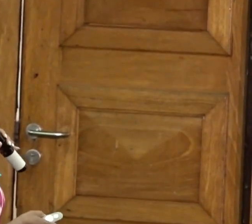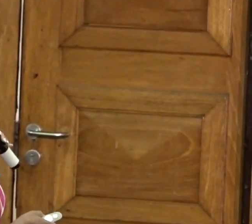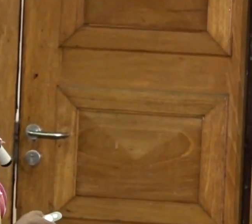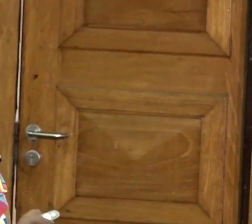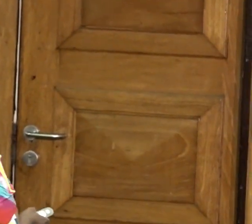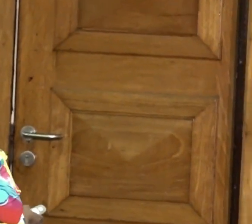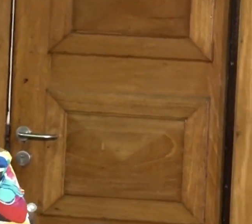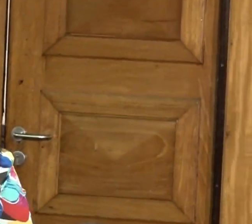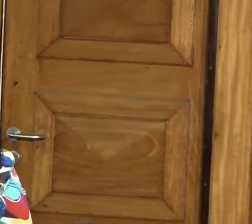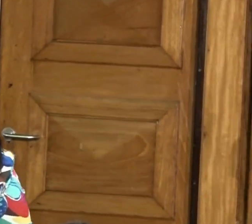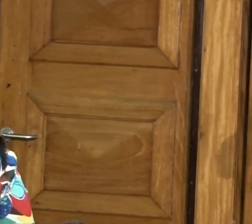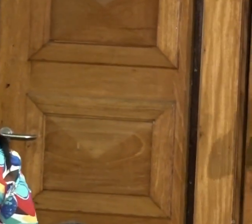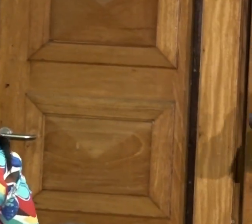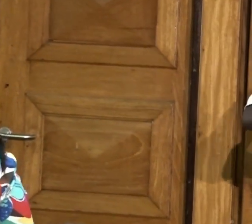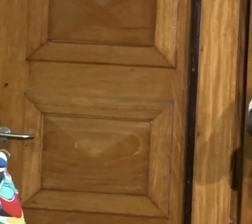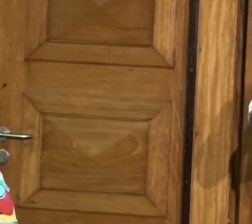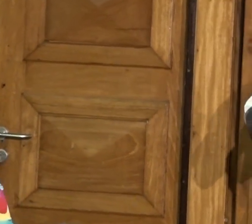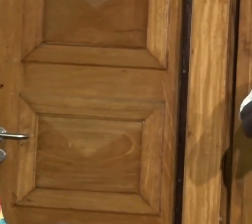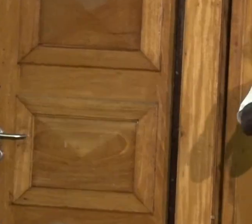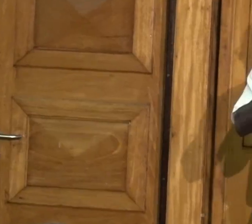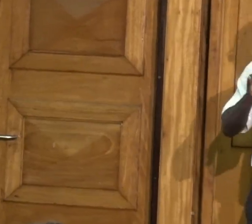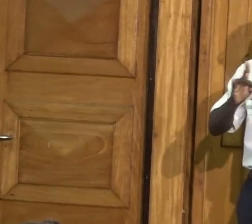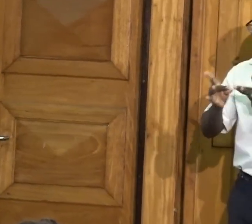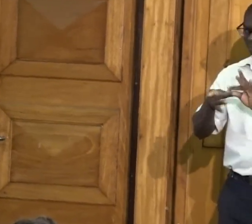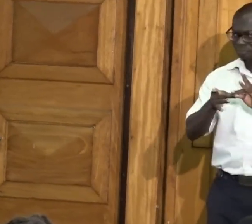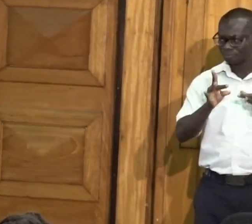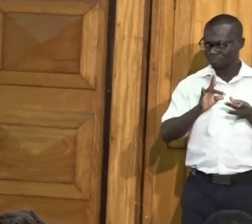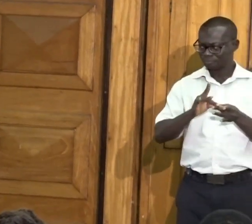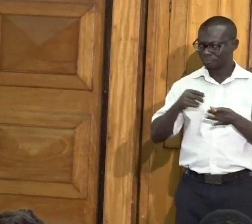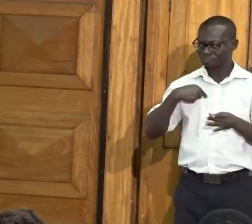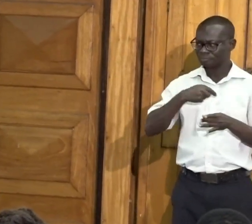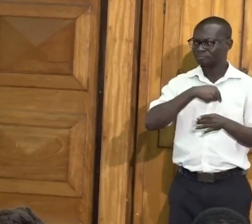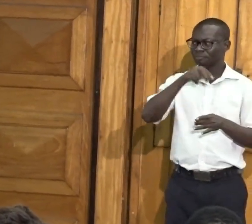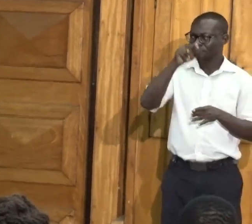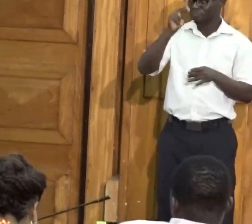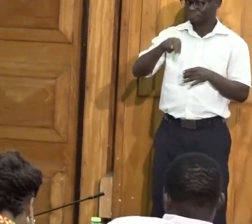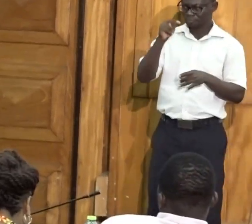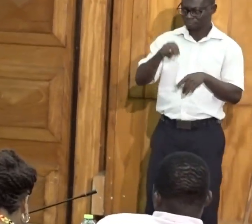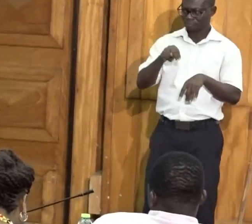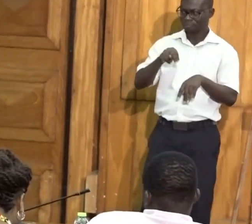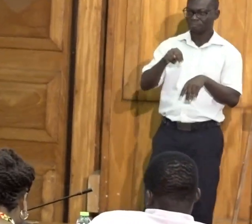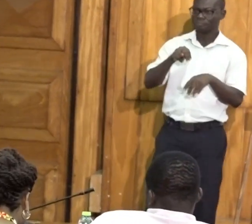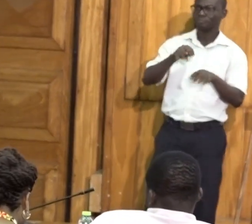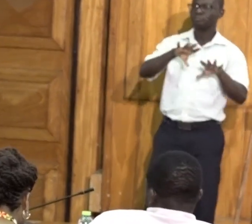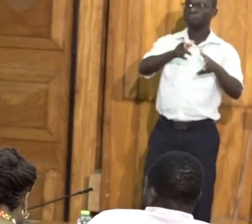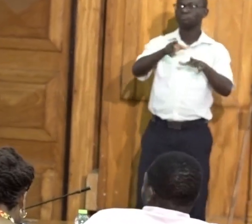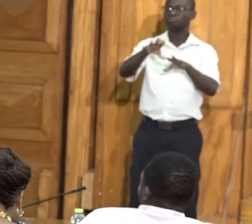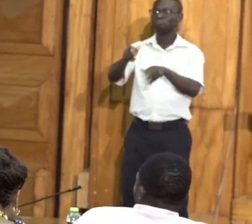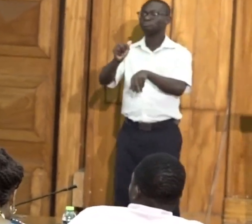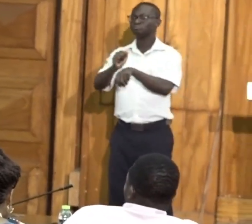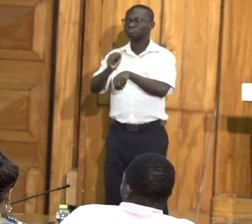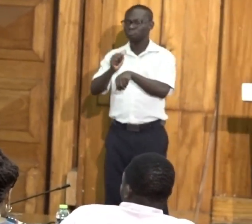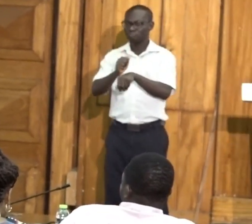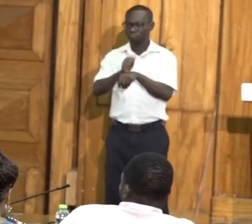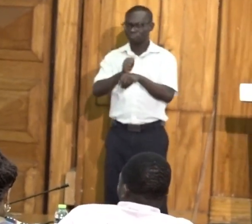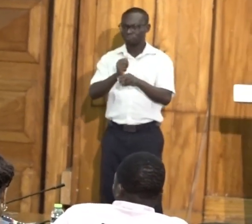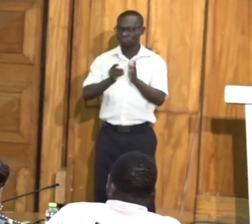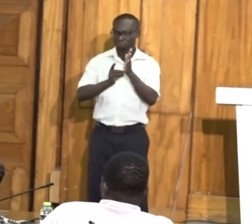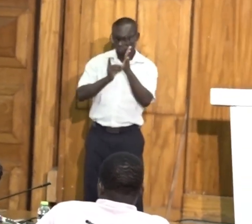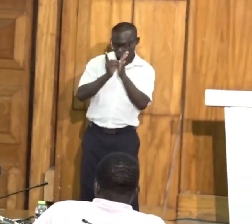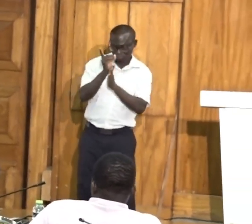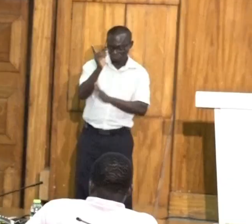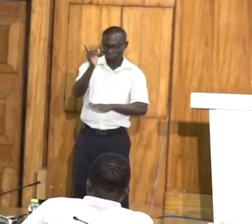be accounted to by the Department of Health, but we've seen that we need community health workers to improve the health outcomes. Let me give a